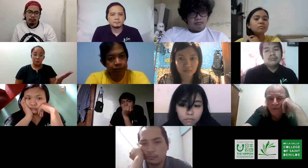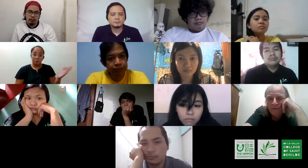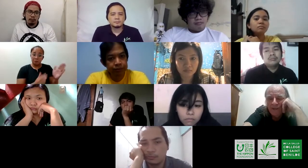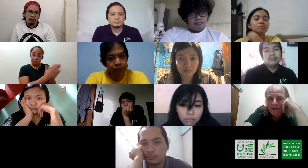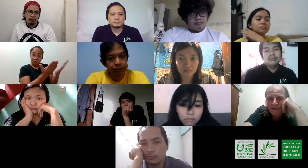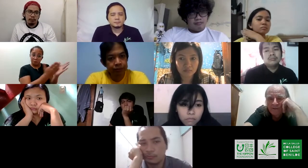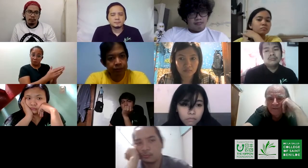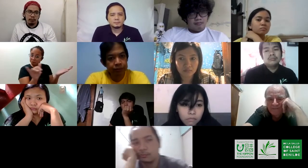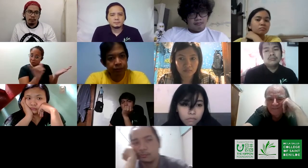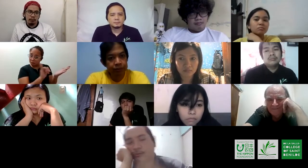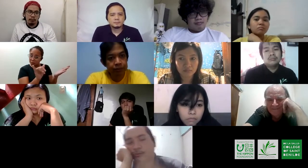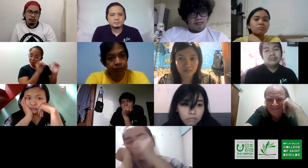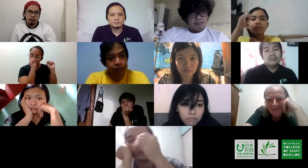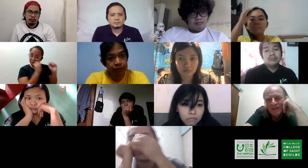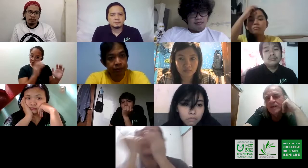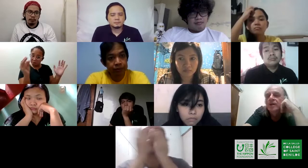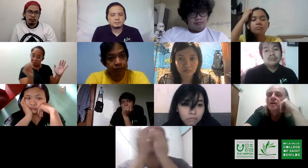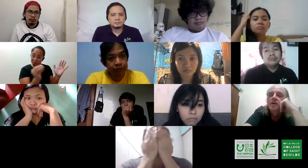would include signs too.